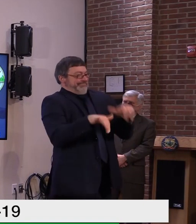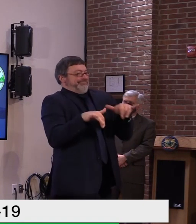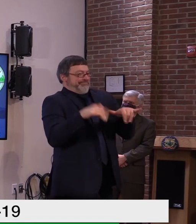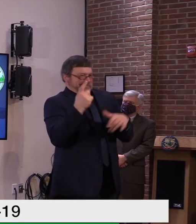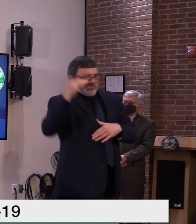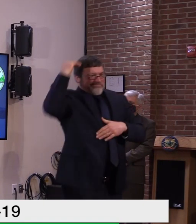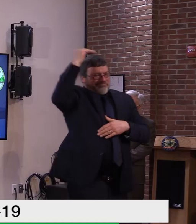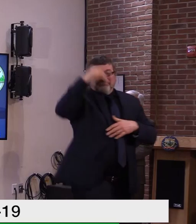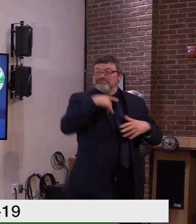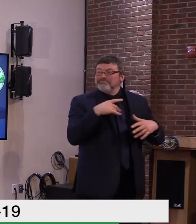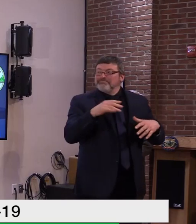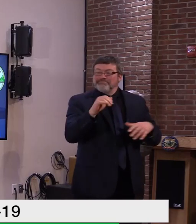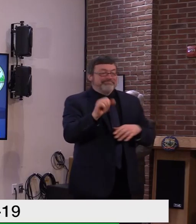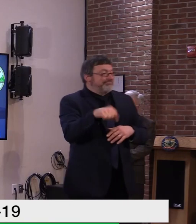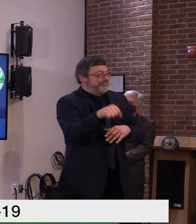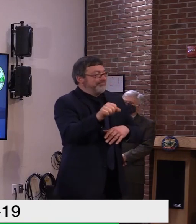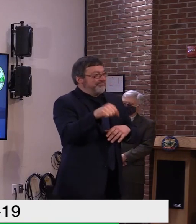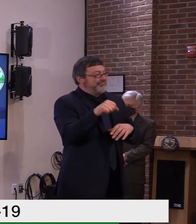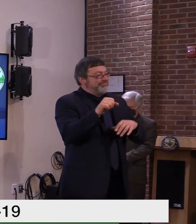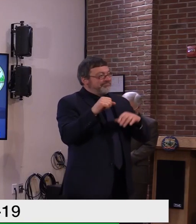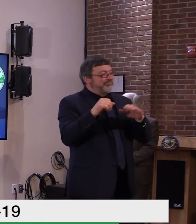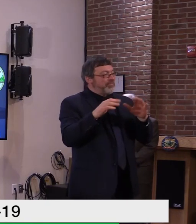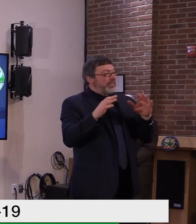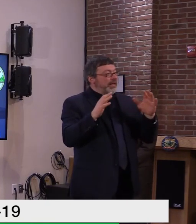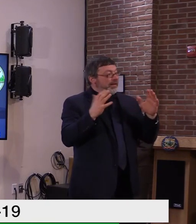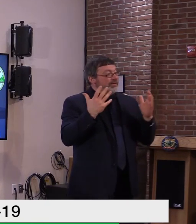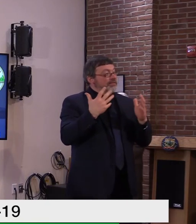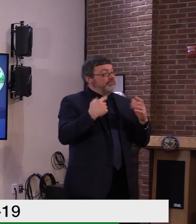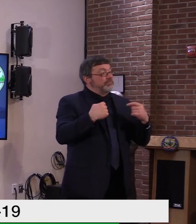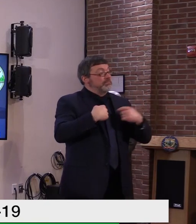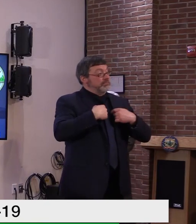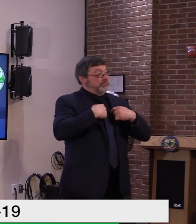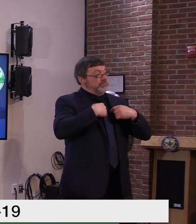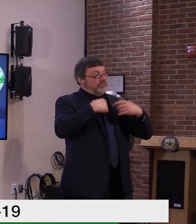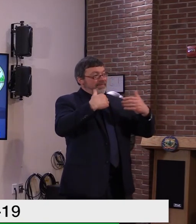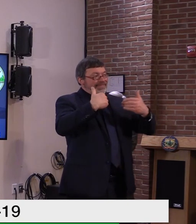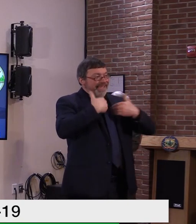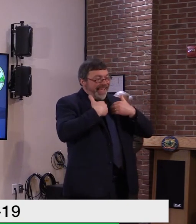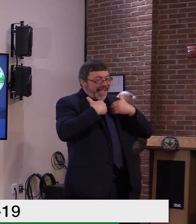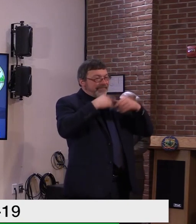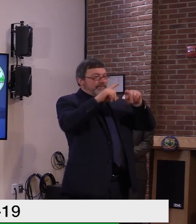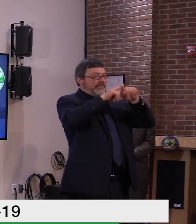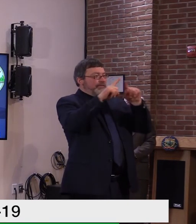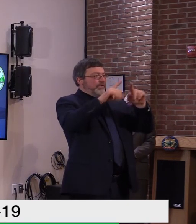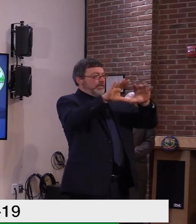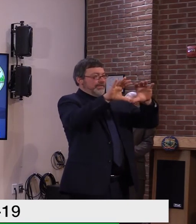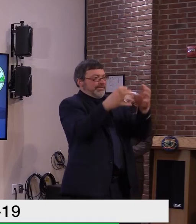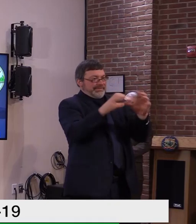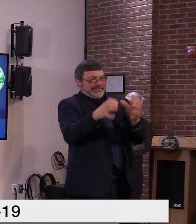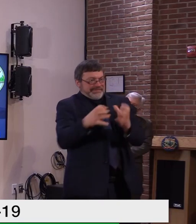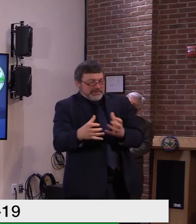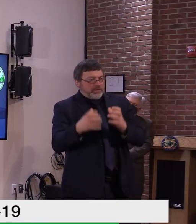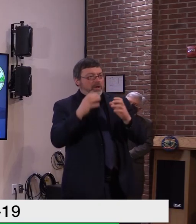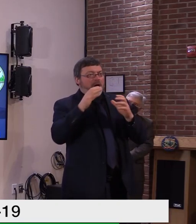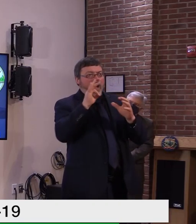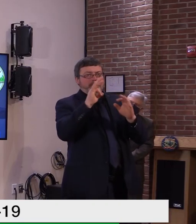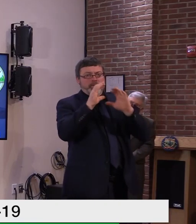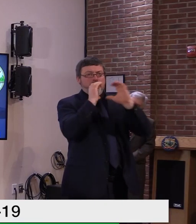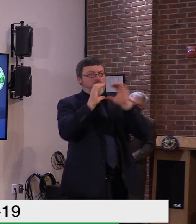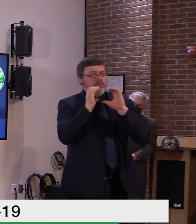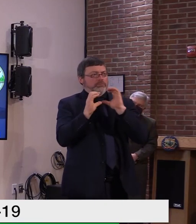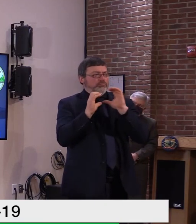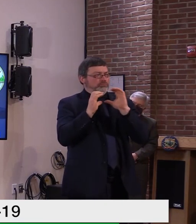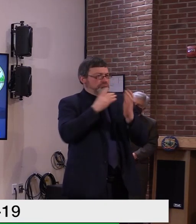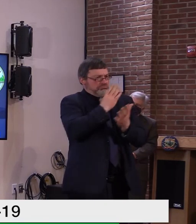So we have a variety of ways of communicating this, and basically have worked very closely with